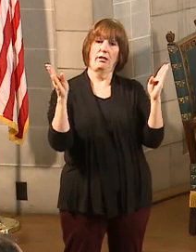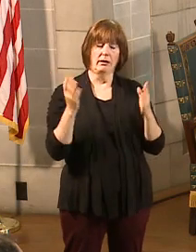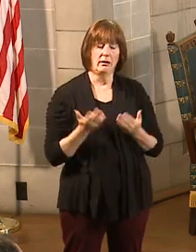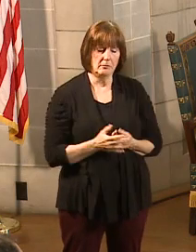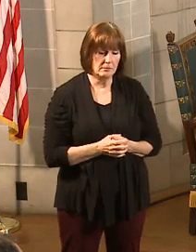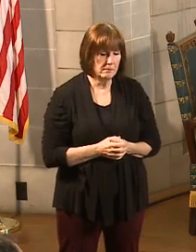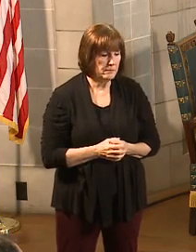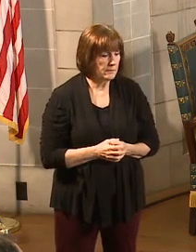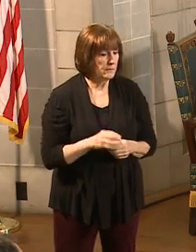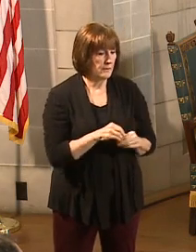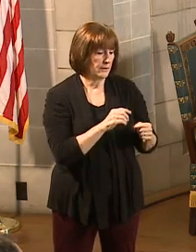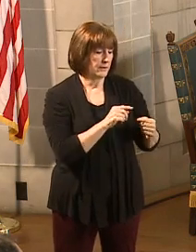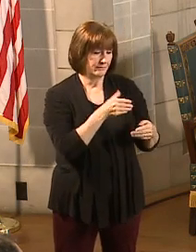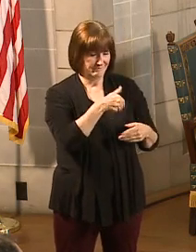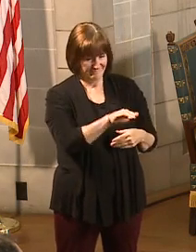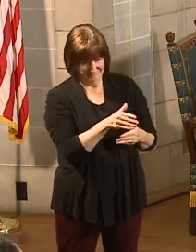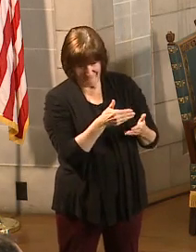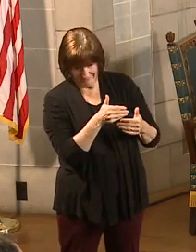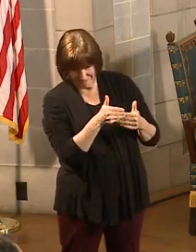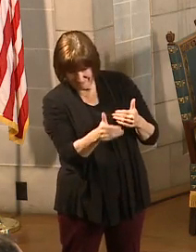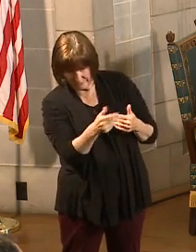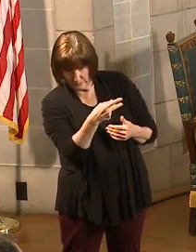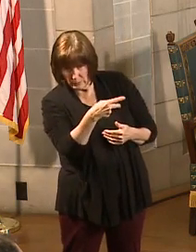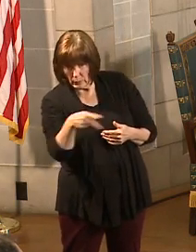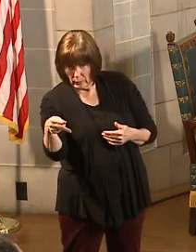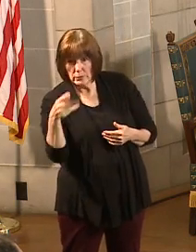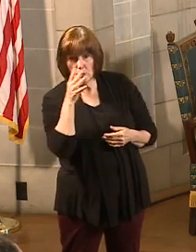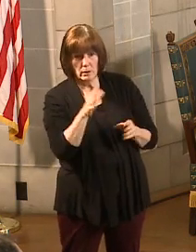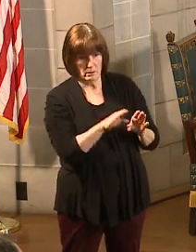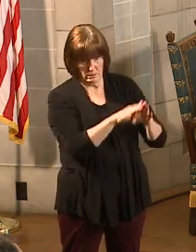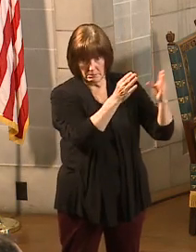on. Within the next 2 weeks, they'll be open.